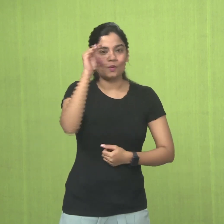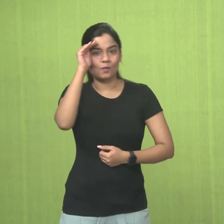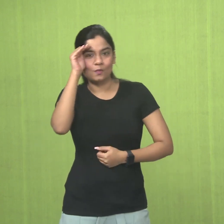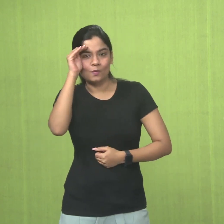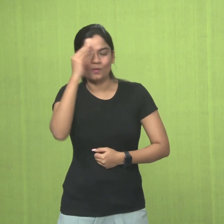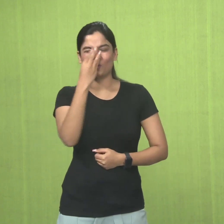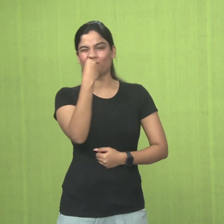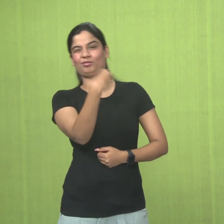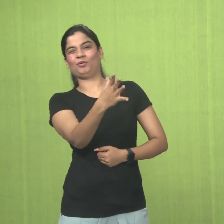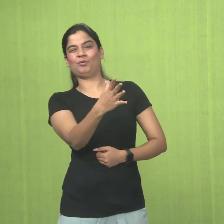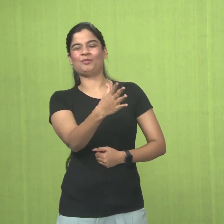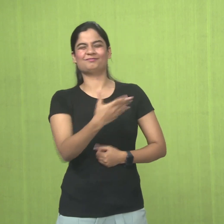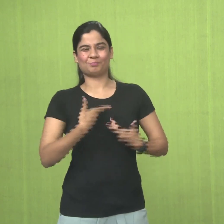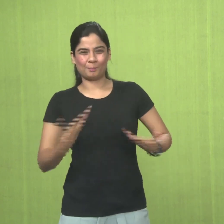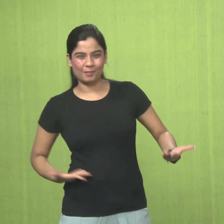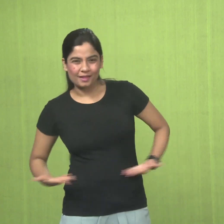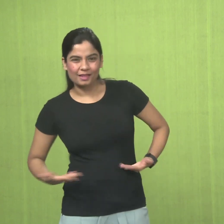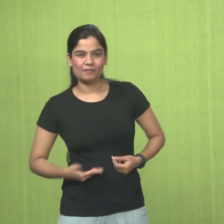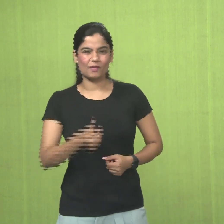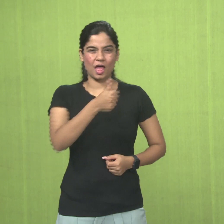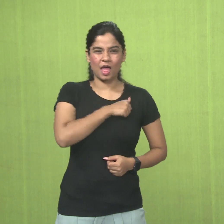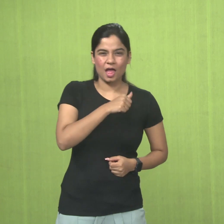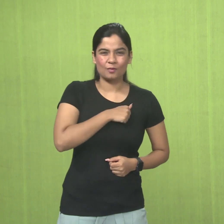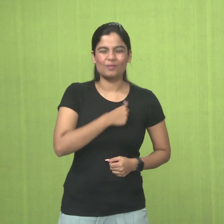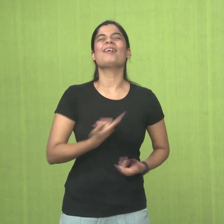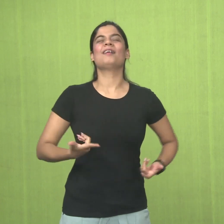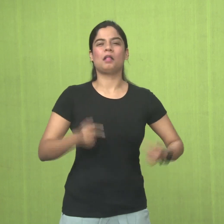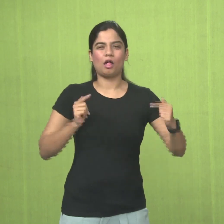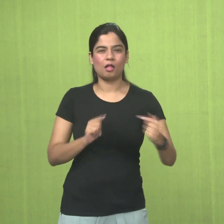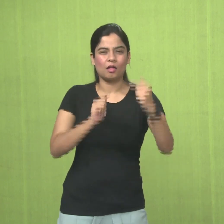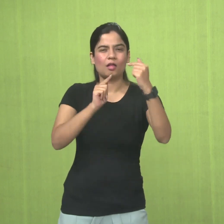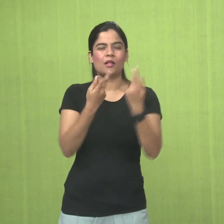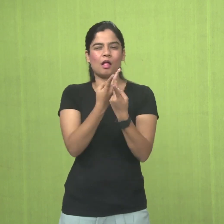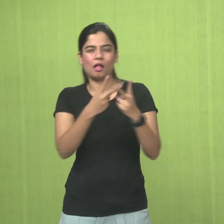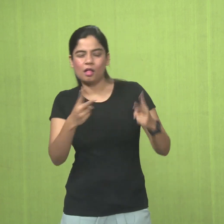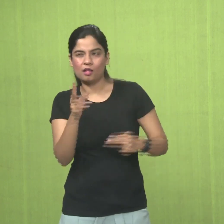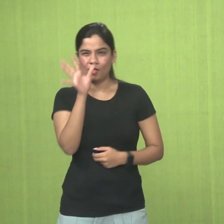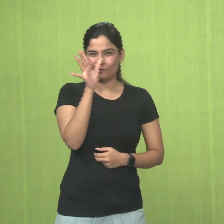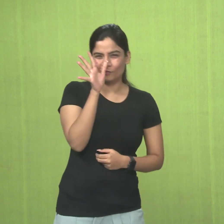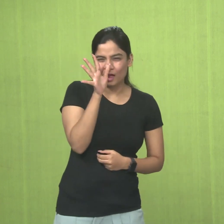respecting and being ethical at behaviors, attitudes, etc.